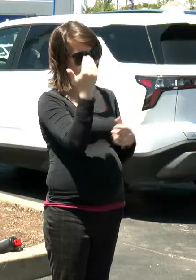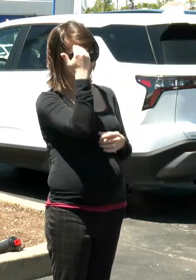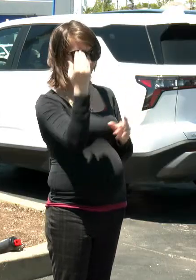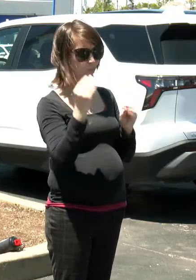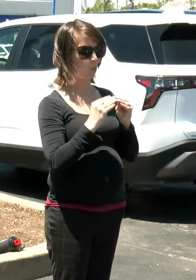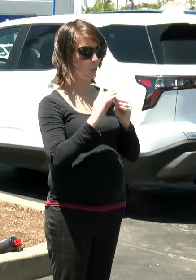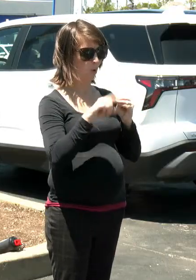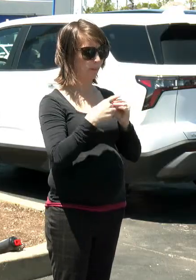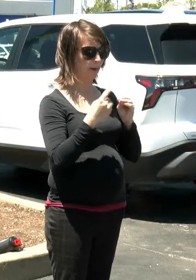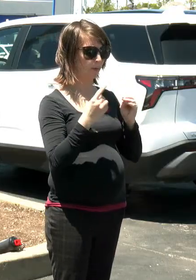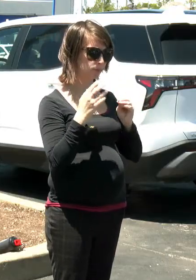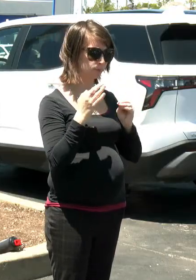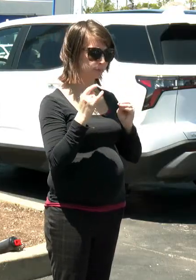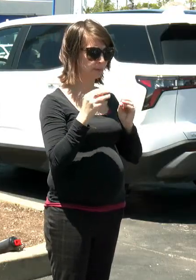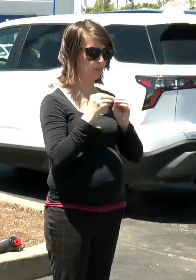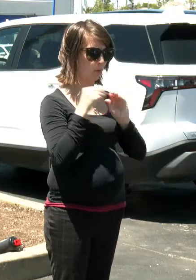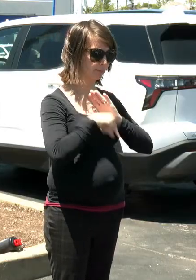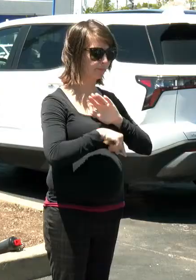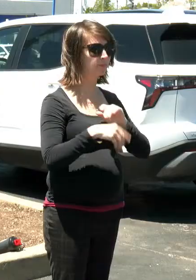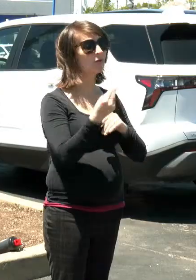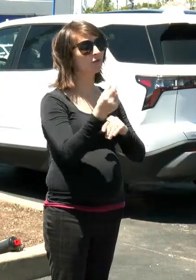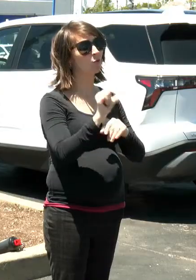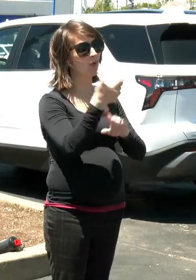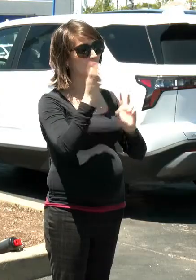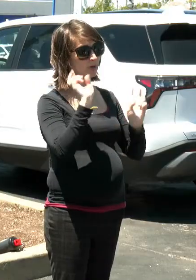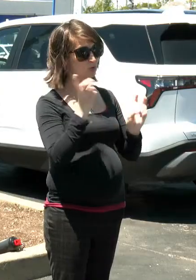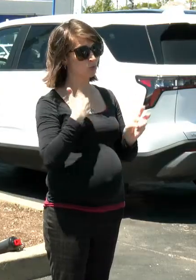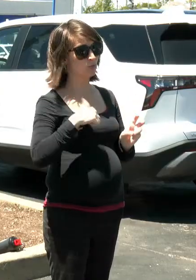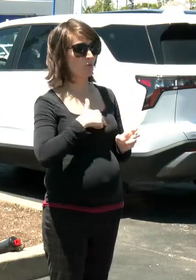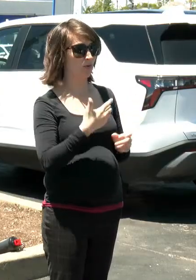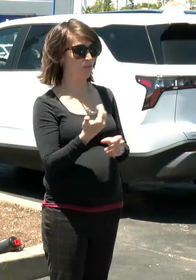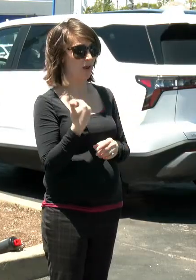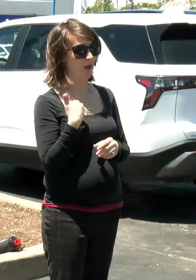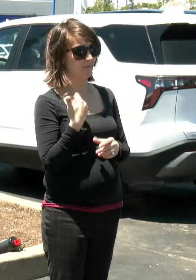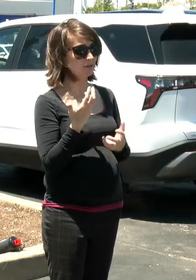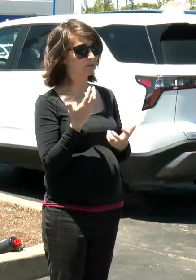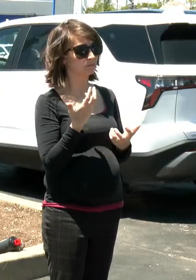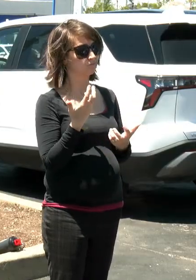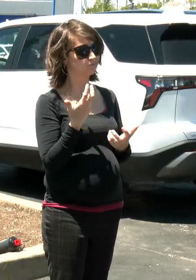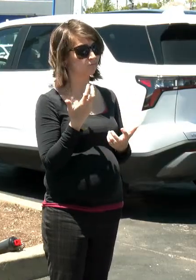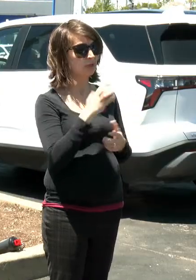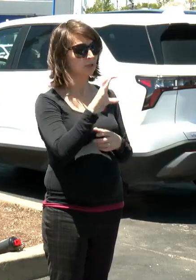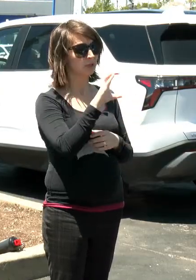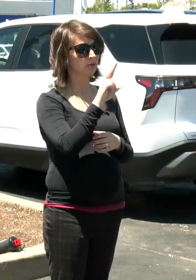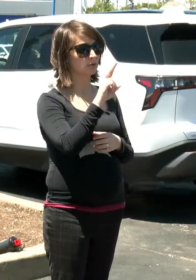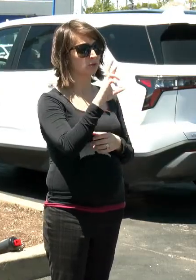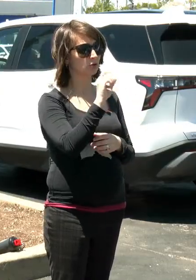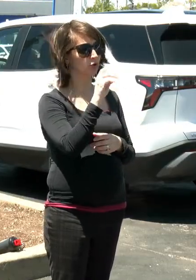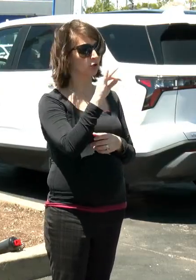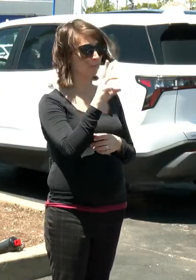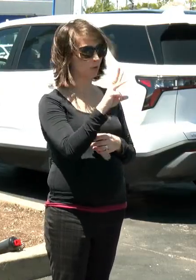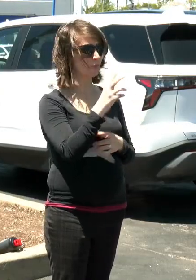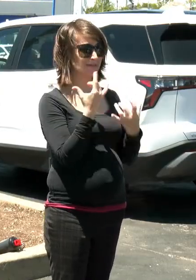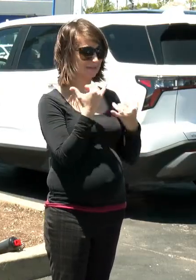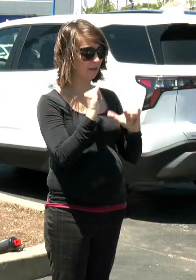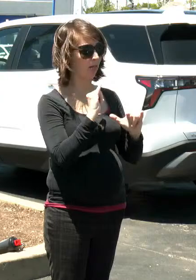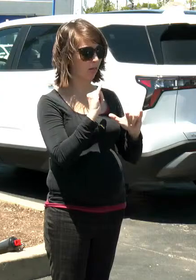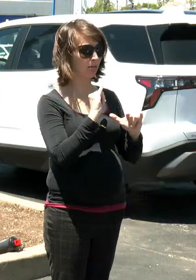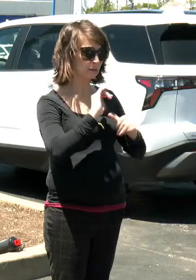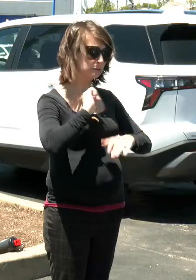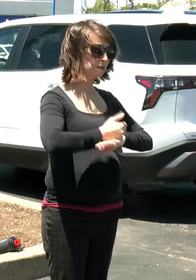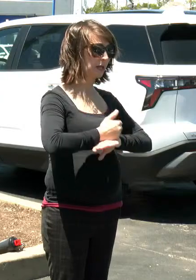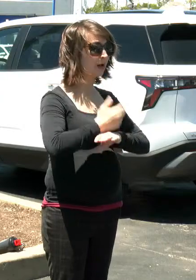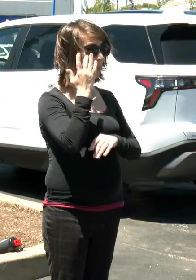A couple other issues that we've been getting questions about. The curfew is still in effect. This is important. We